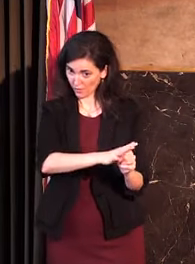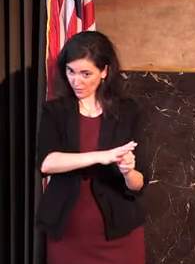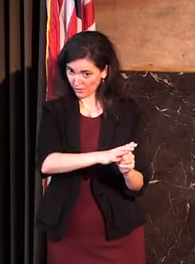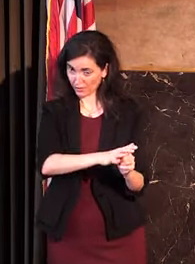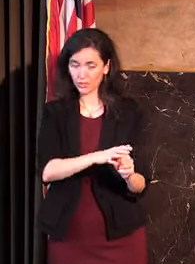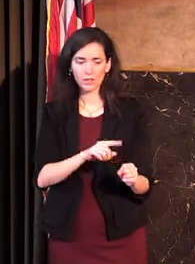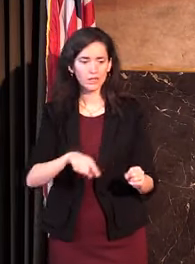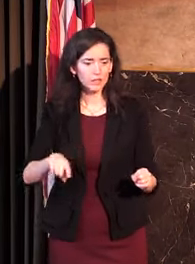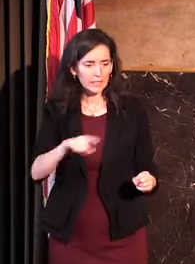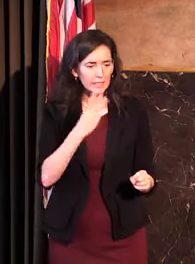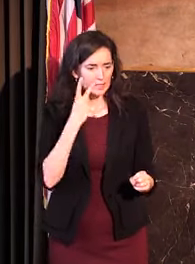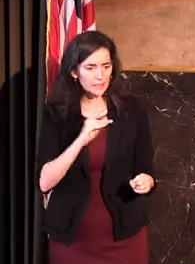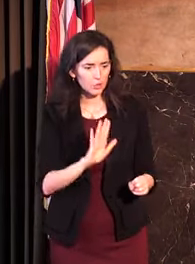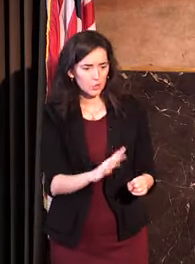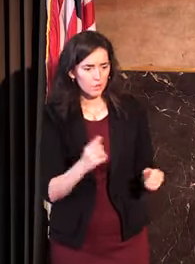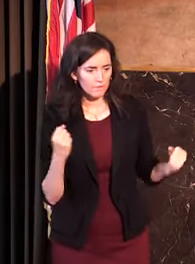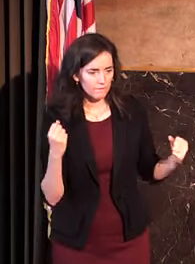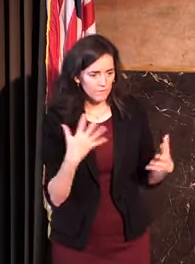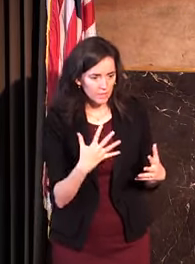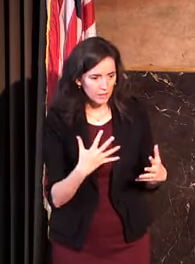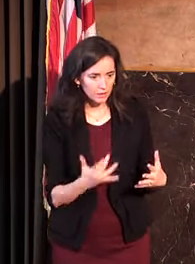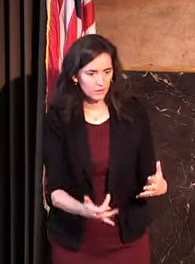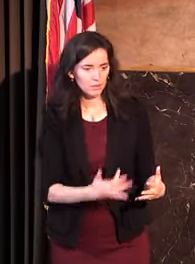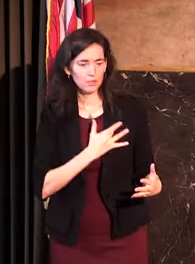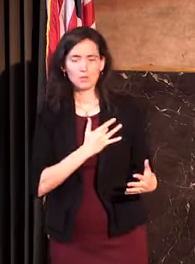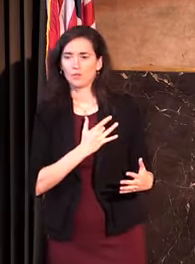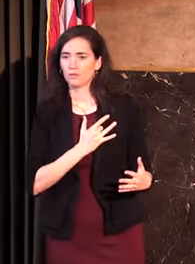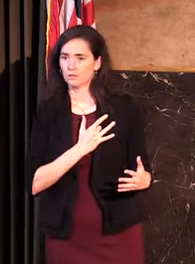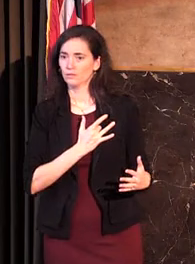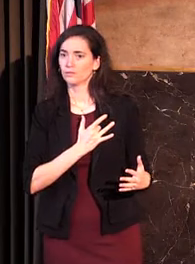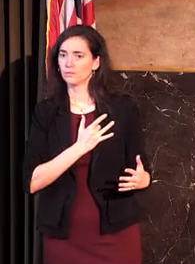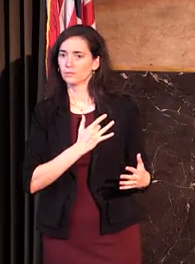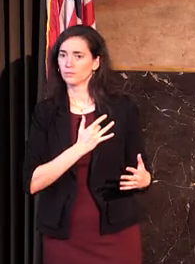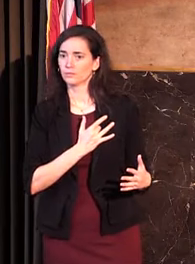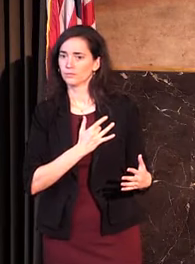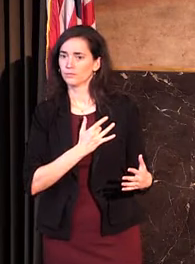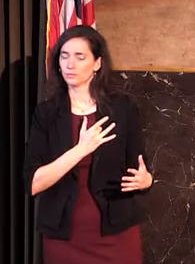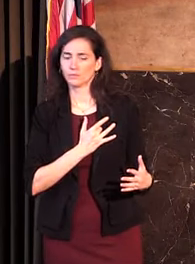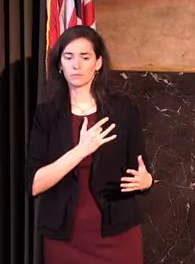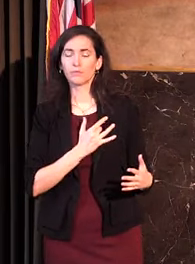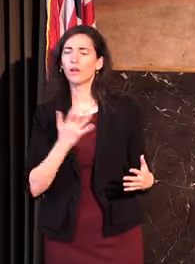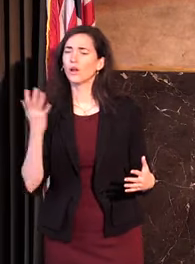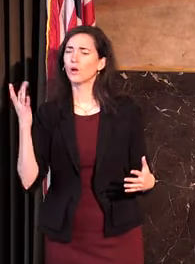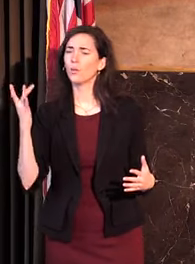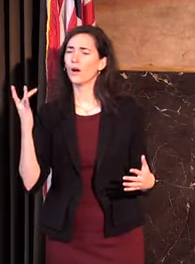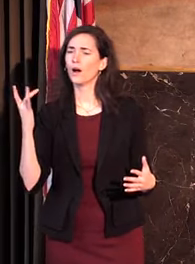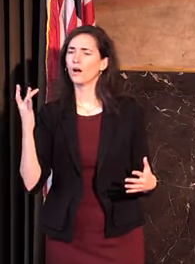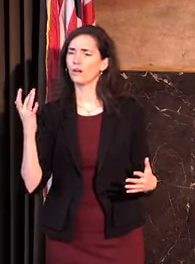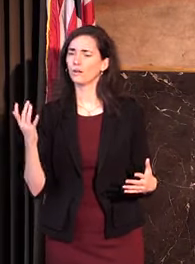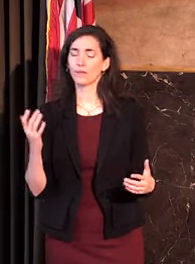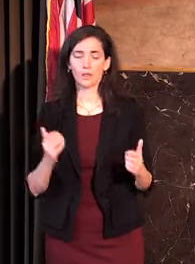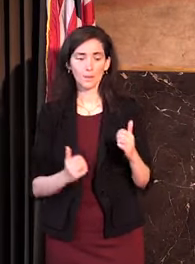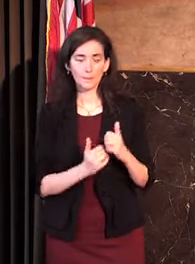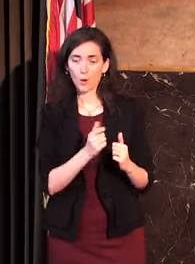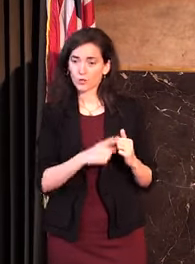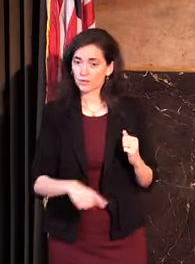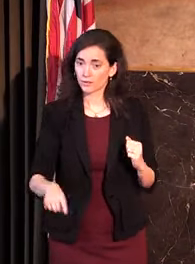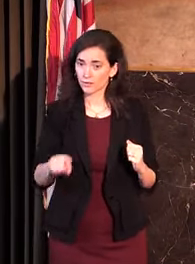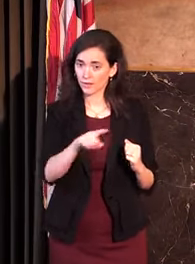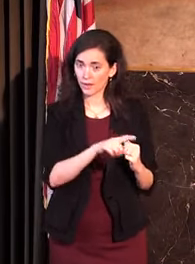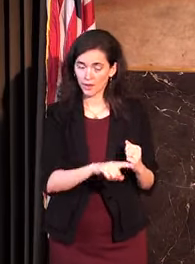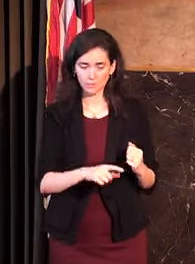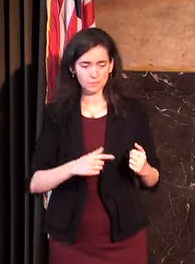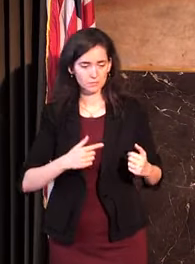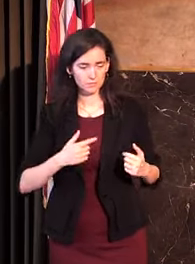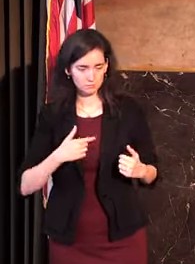fear that they experienced resonated most with me. And that was because for the majority of the patients that I took